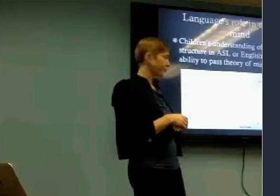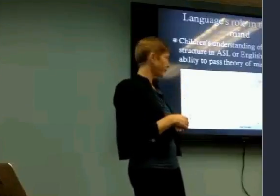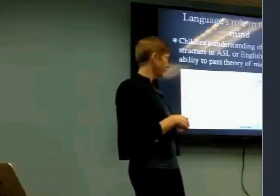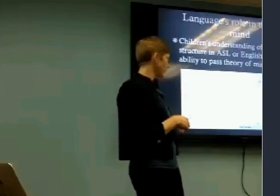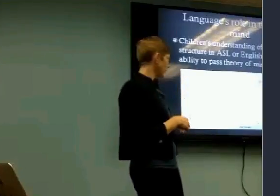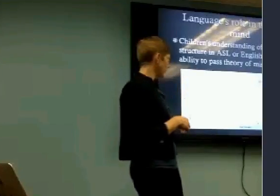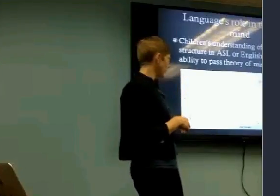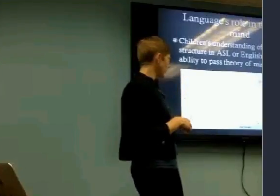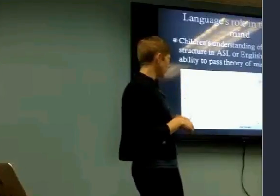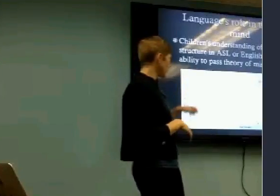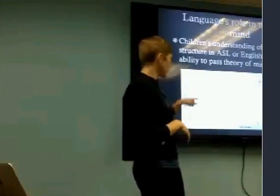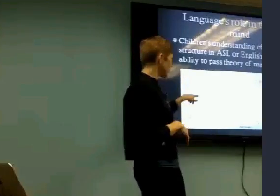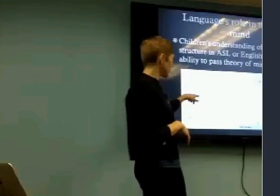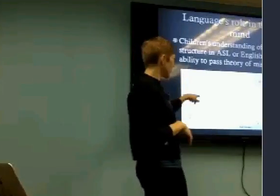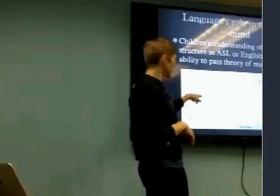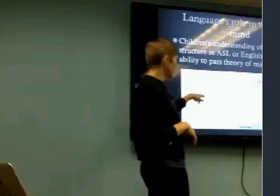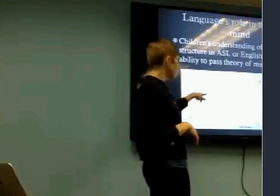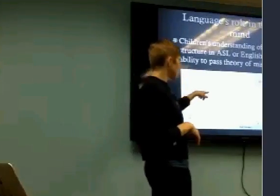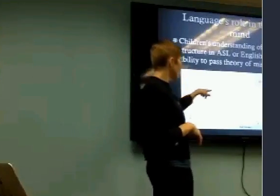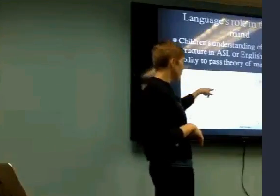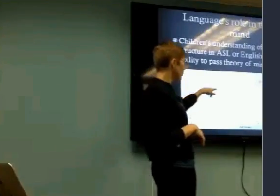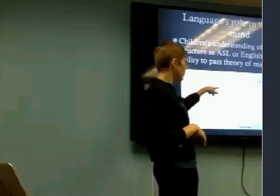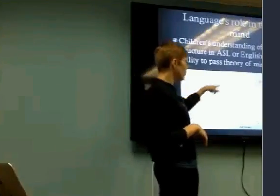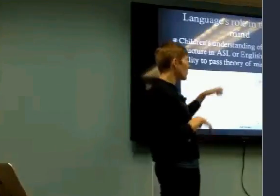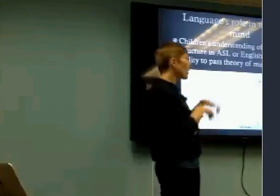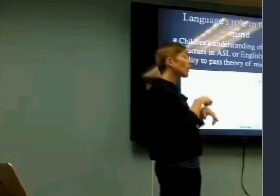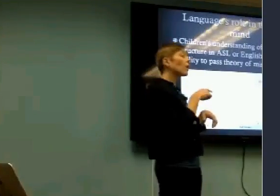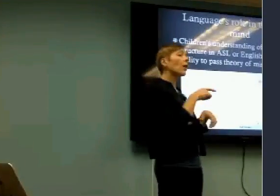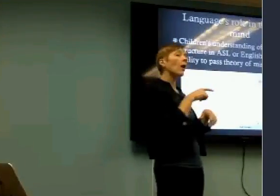a typical development that represents hearing children.